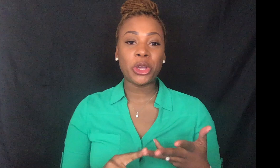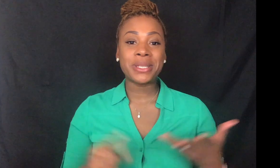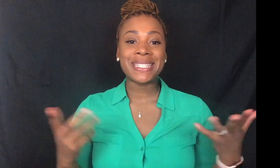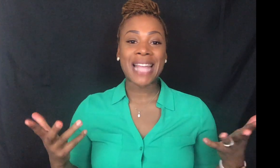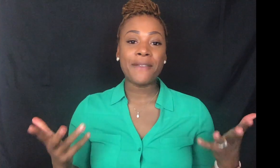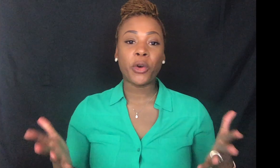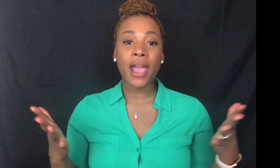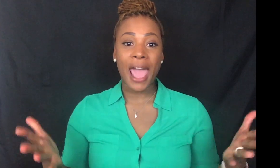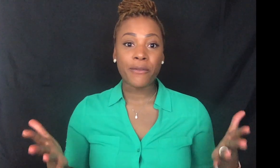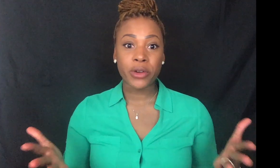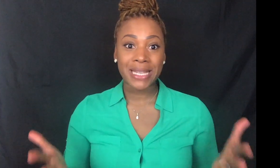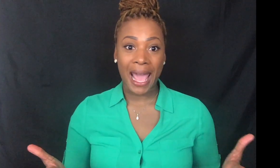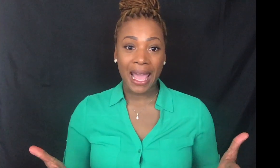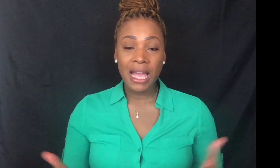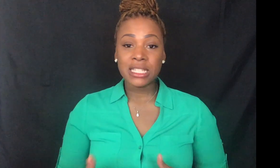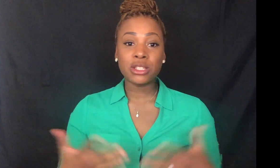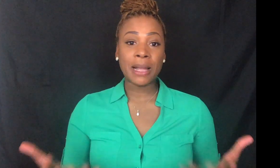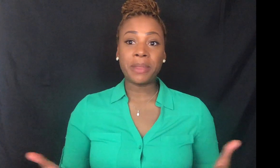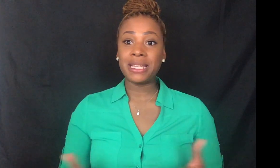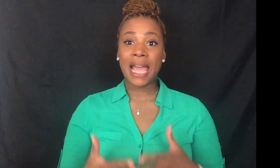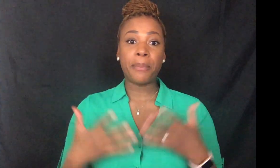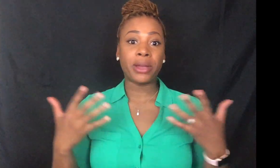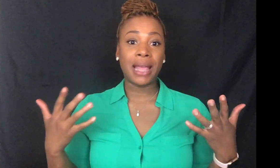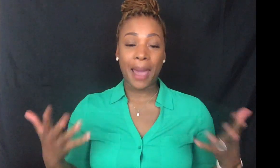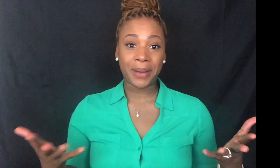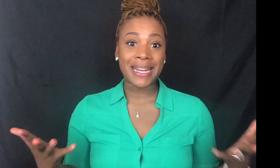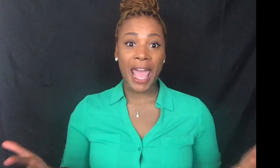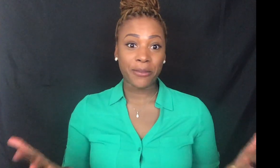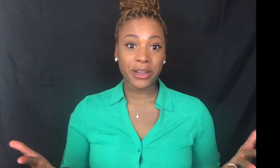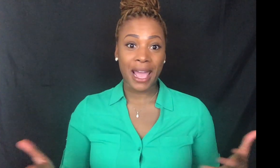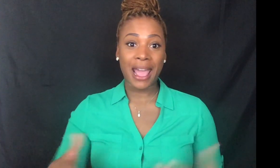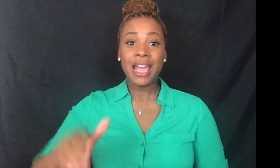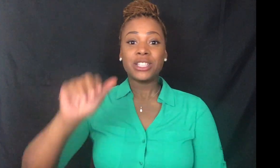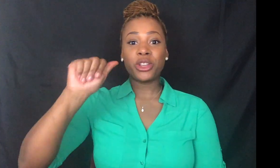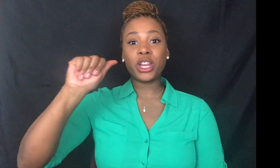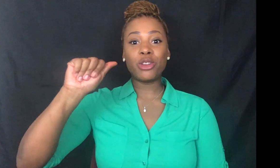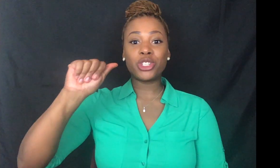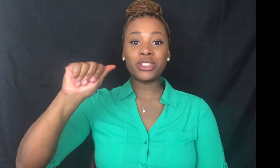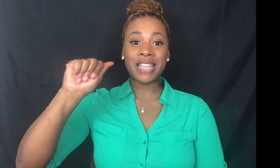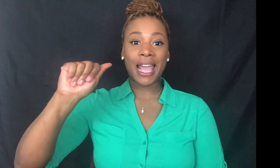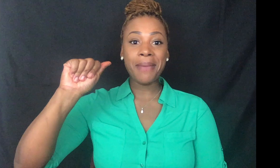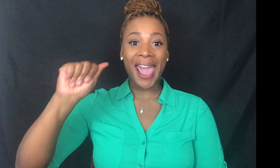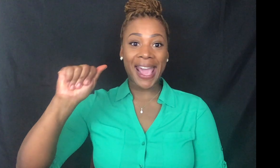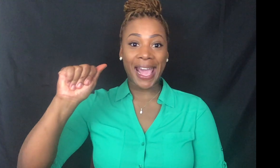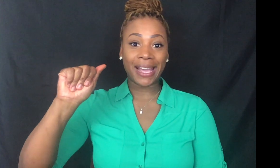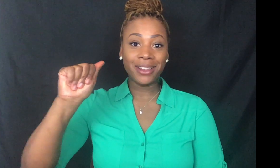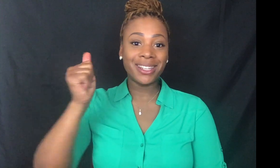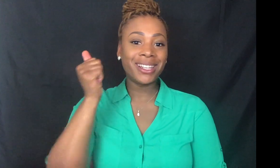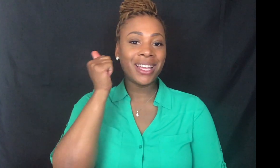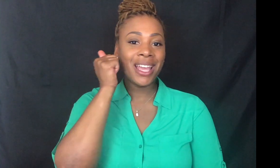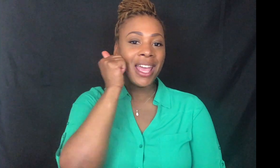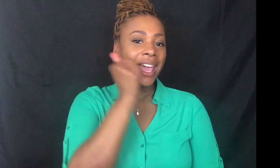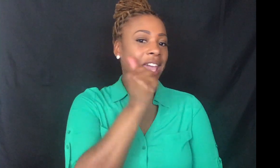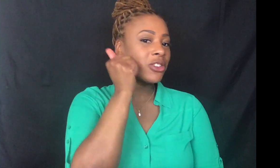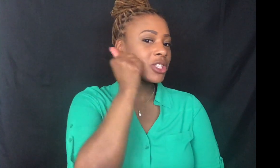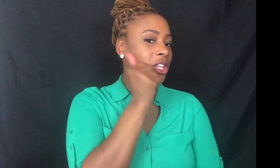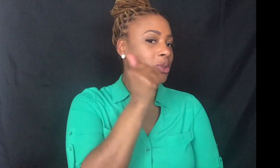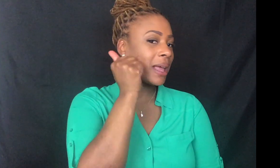the sign for every day. So something is happening every day. So you're going to use your same A hand. And you're just going to do like